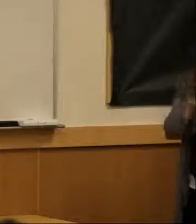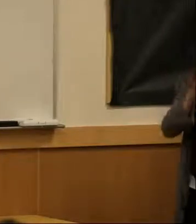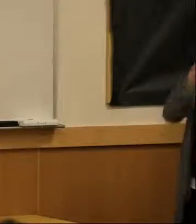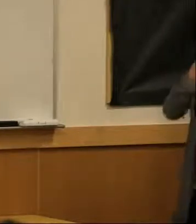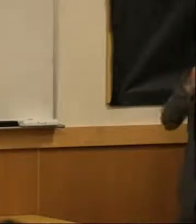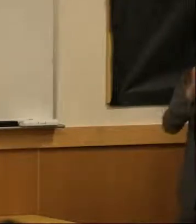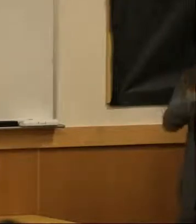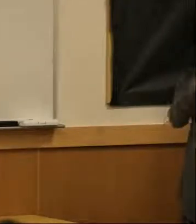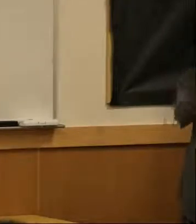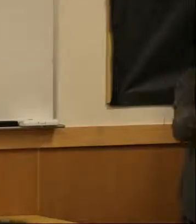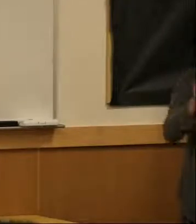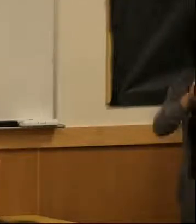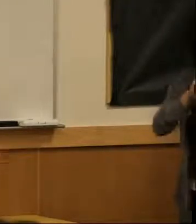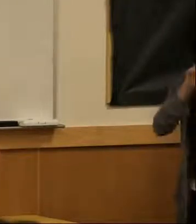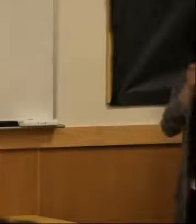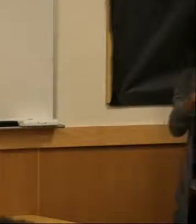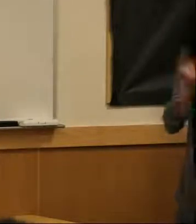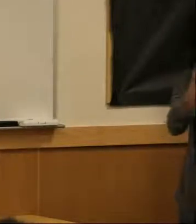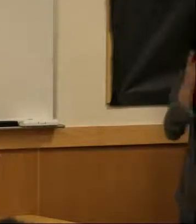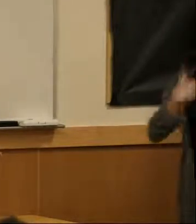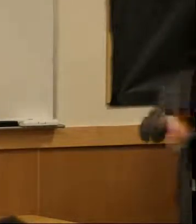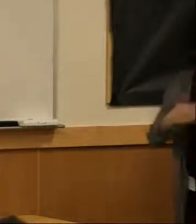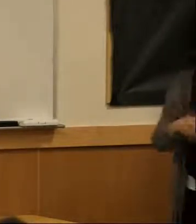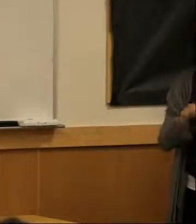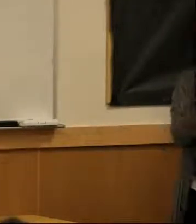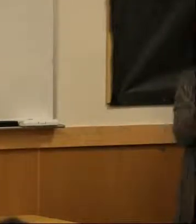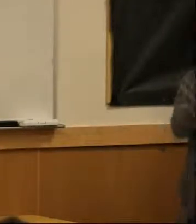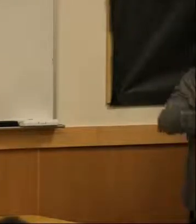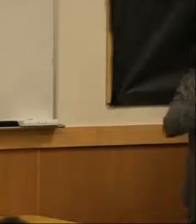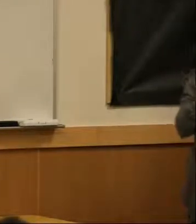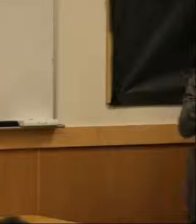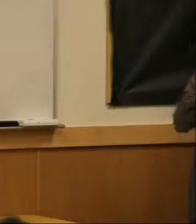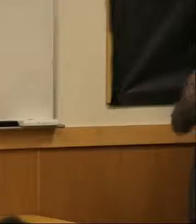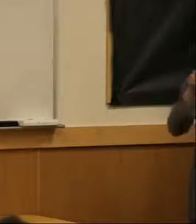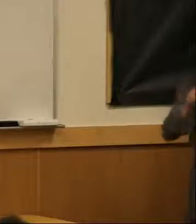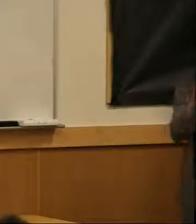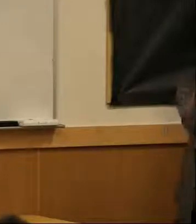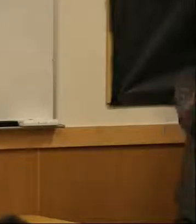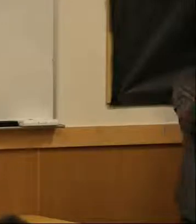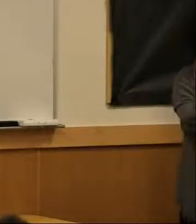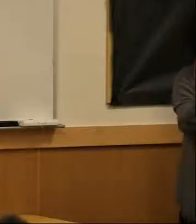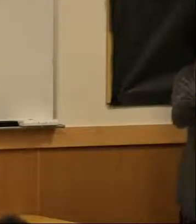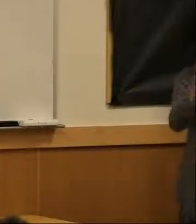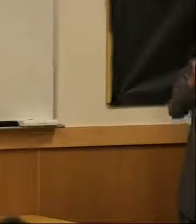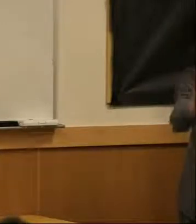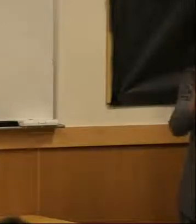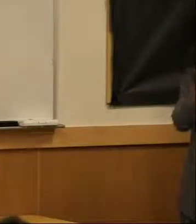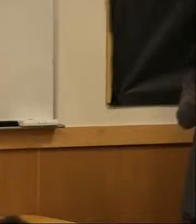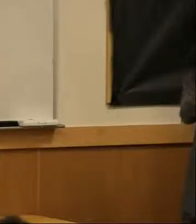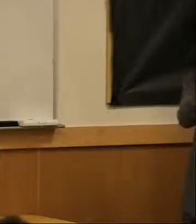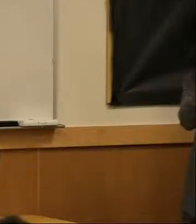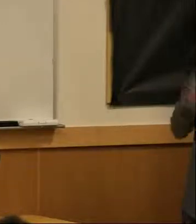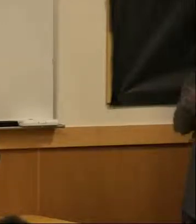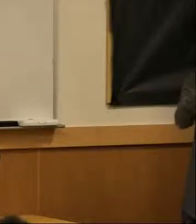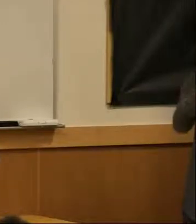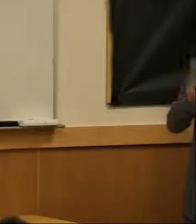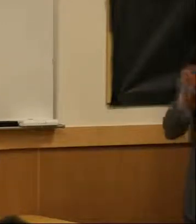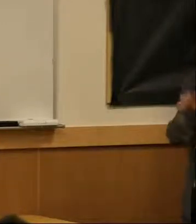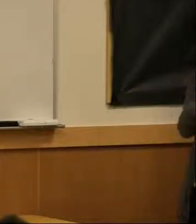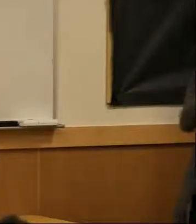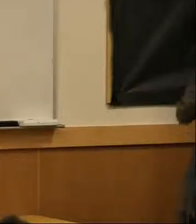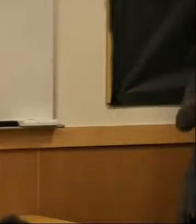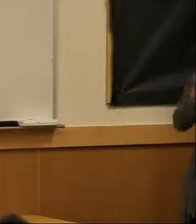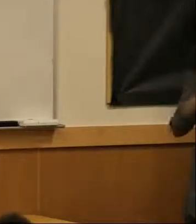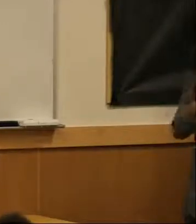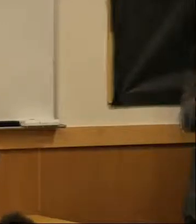that they look at, and that's the abuse. Because if you can abuse somebody who does not have disabilities, you can abuse